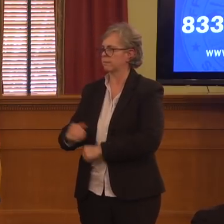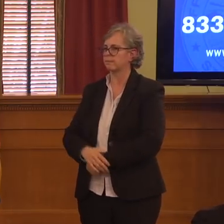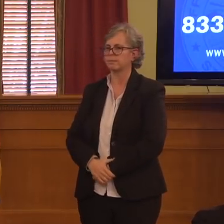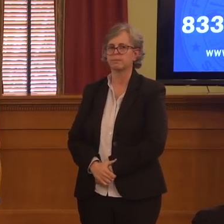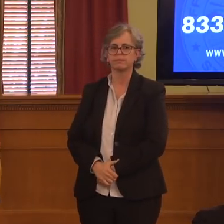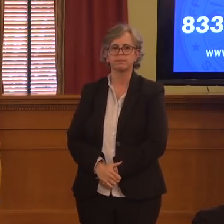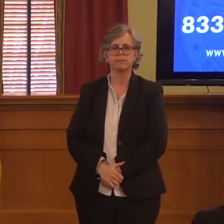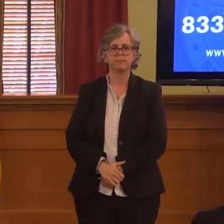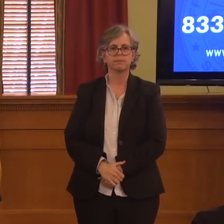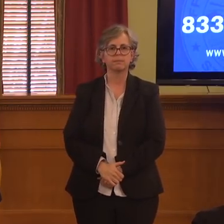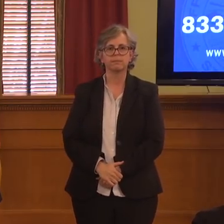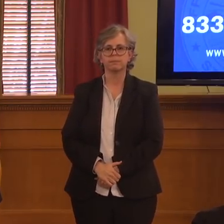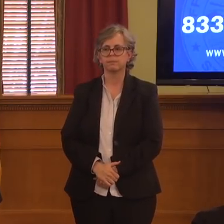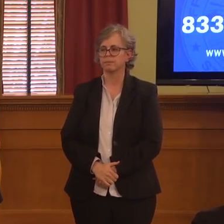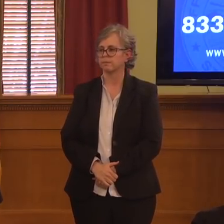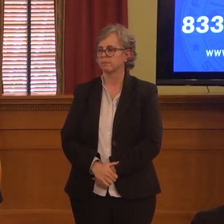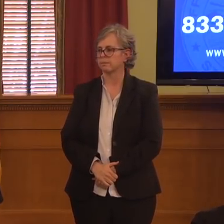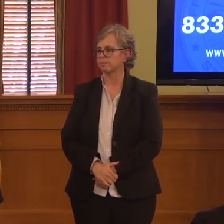Two.